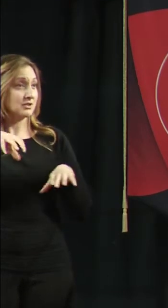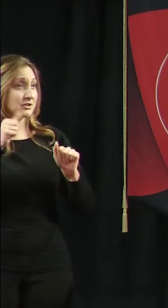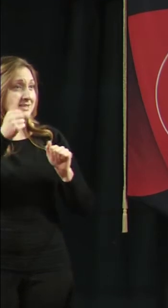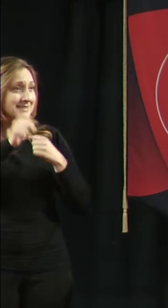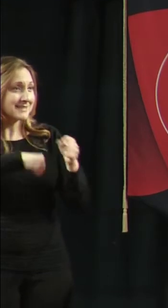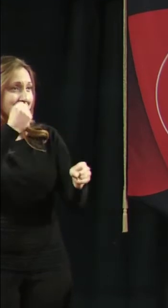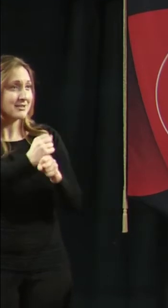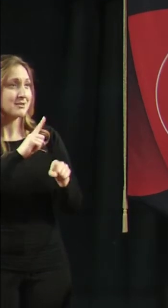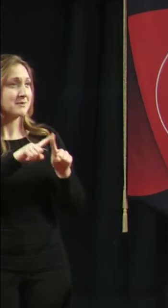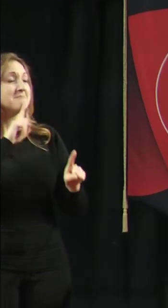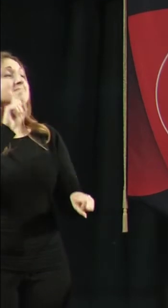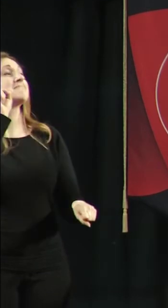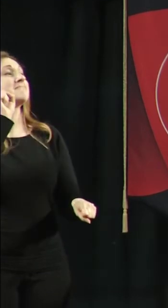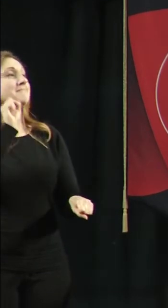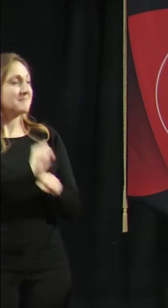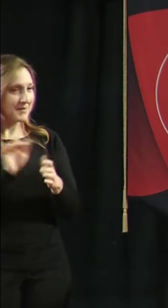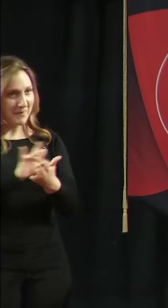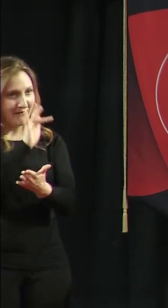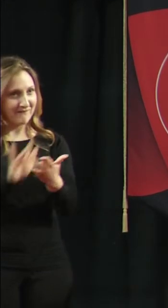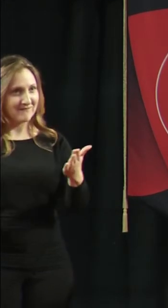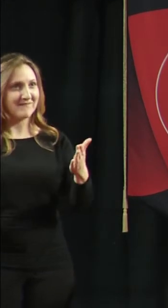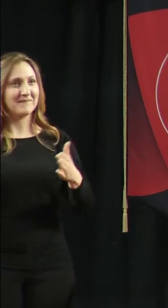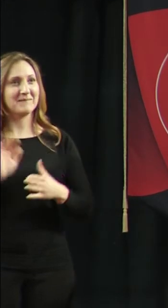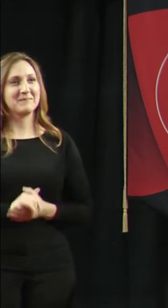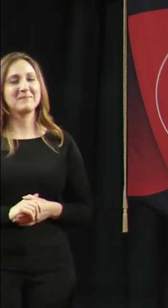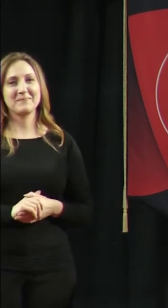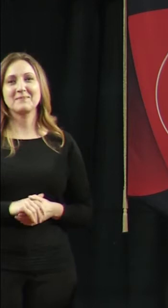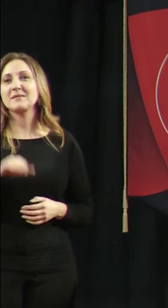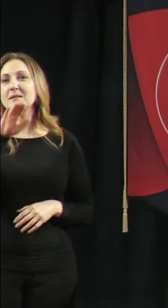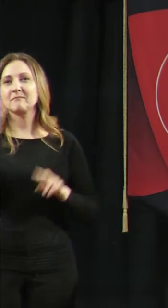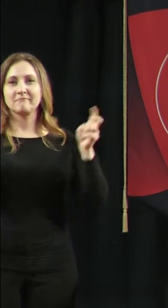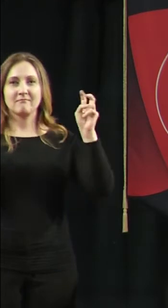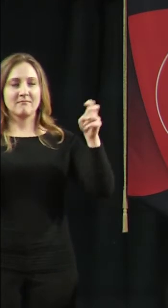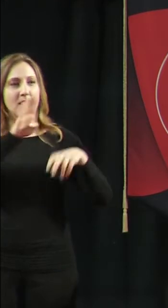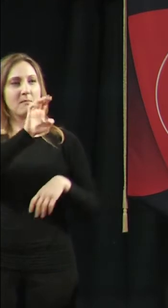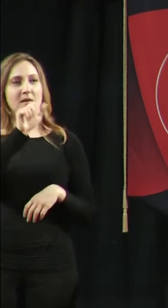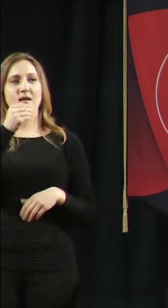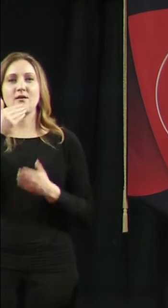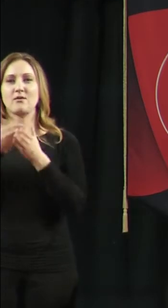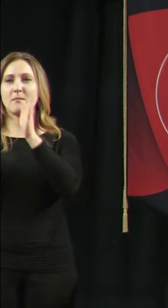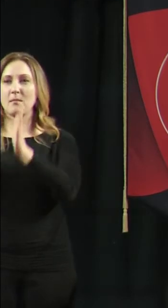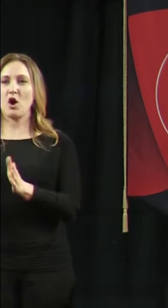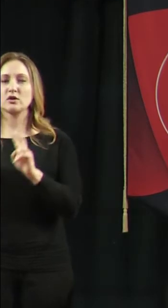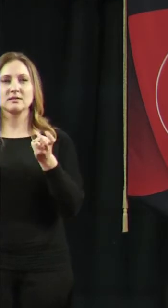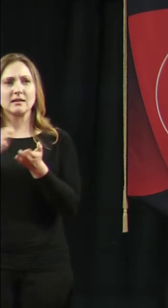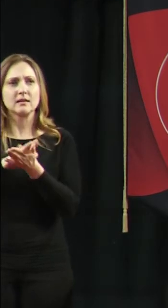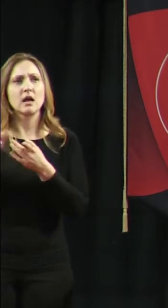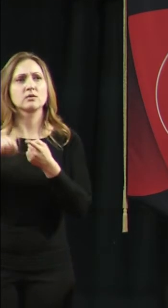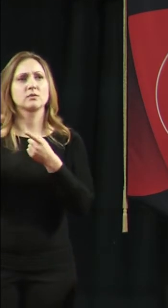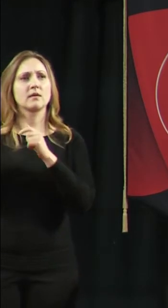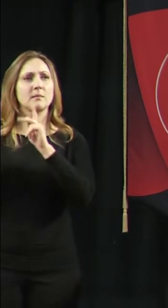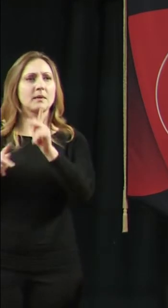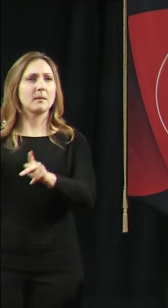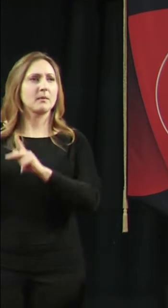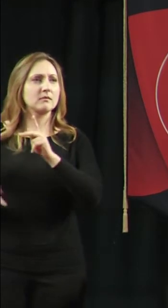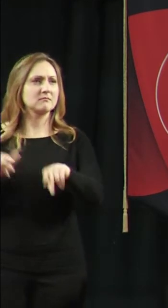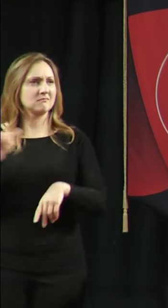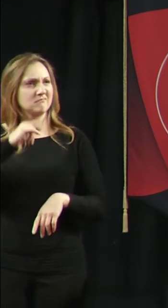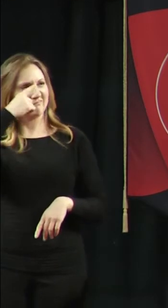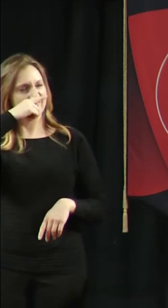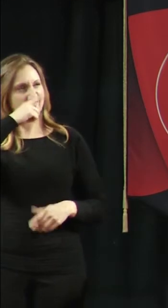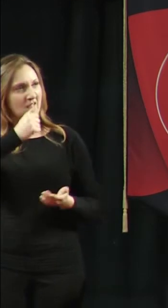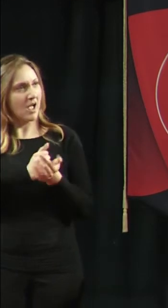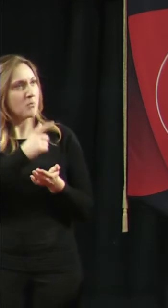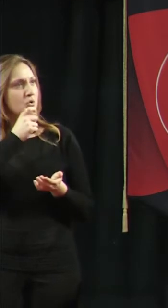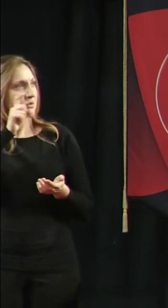years, but she did it. Be a good person who is kind to others and is willing to help others